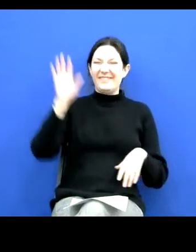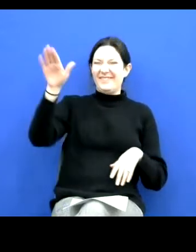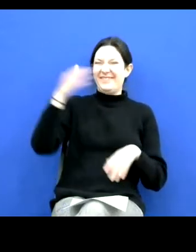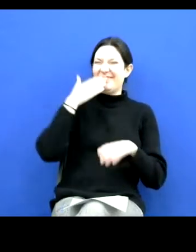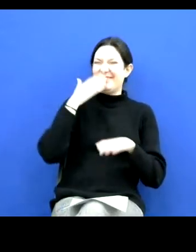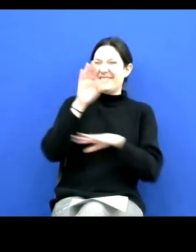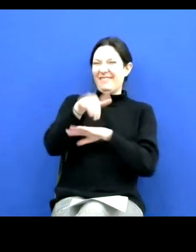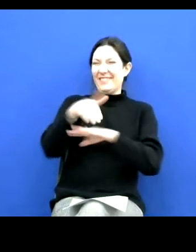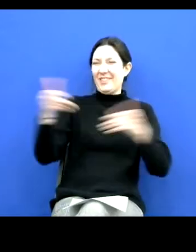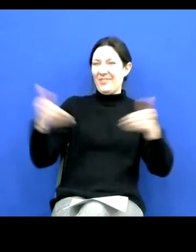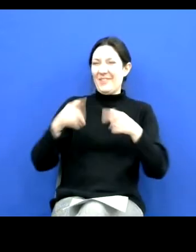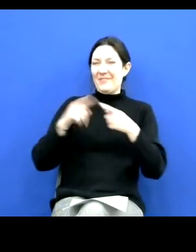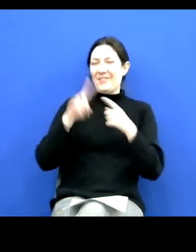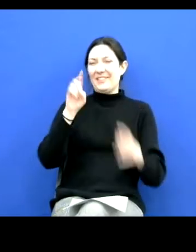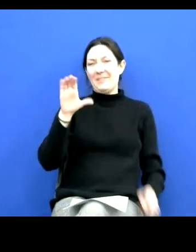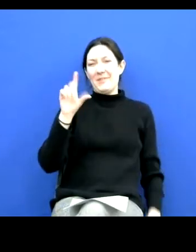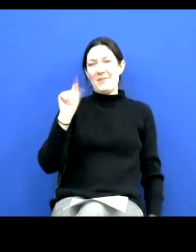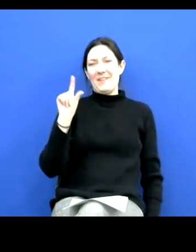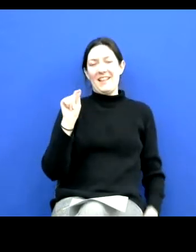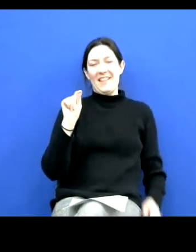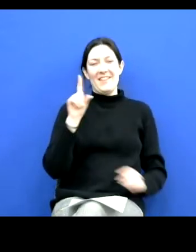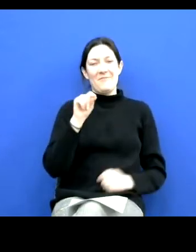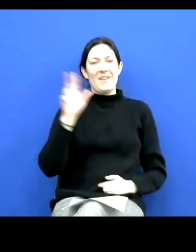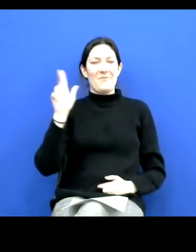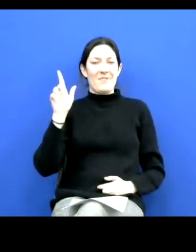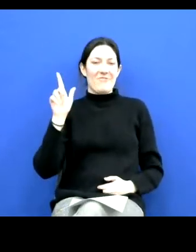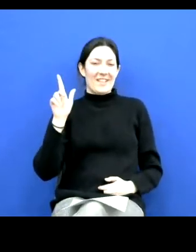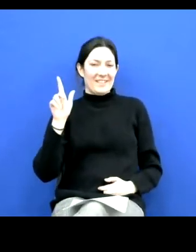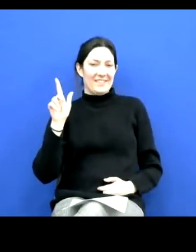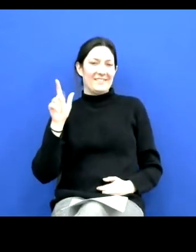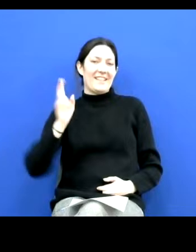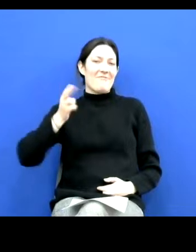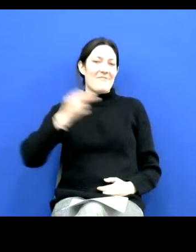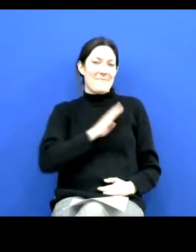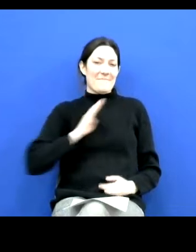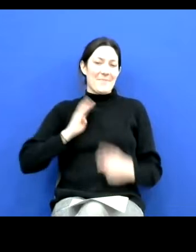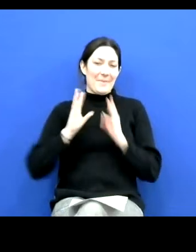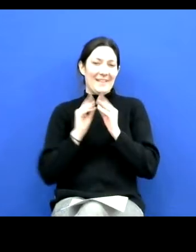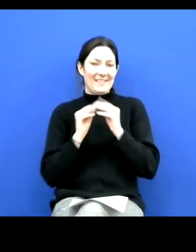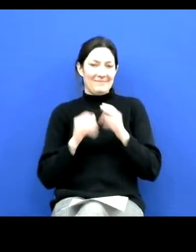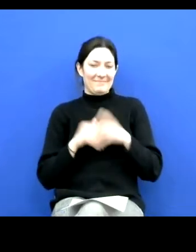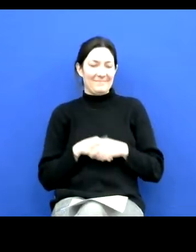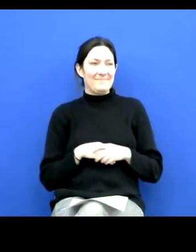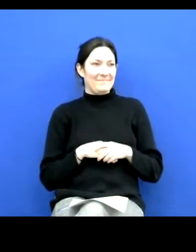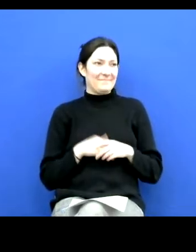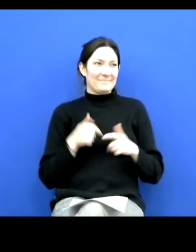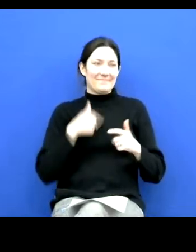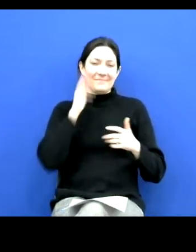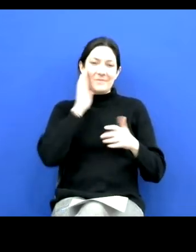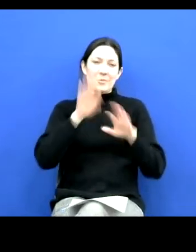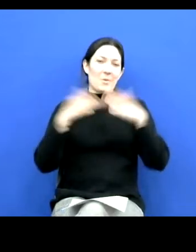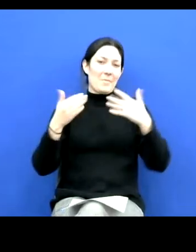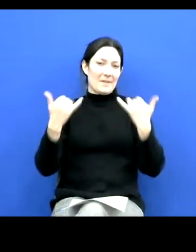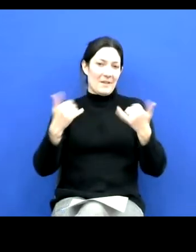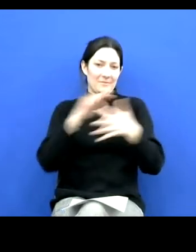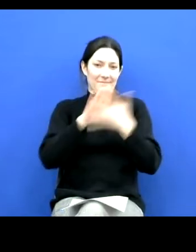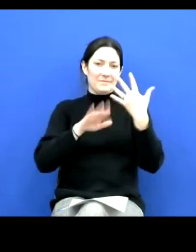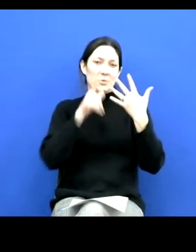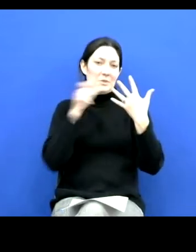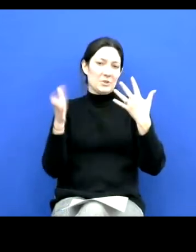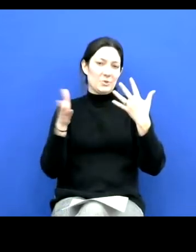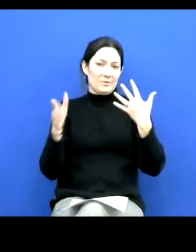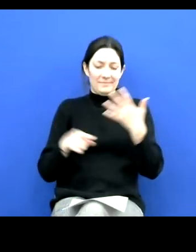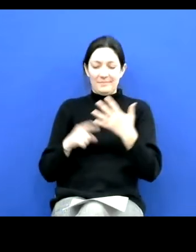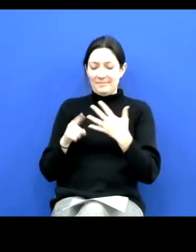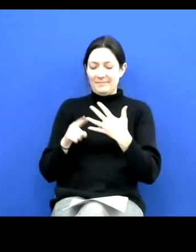evening and welcome to the December 20th, 2023 Henrietta Town Board meeting. I'd like to call the meeting to order. Please call the